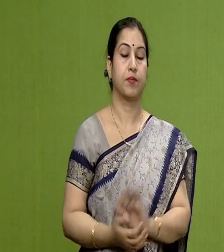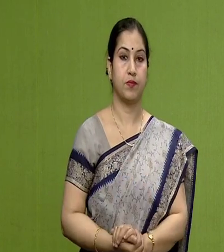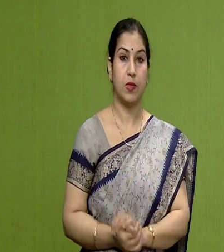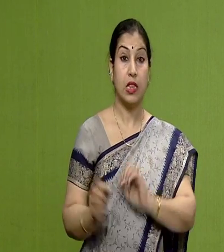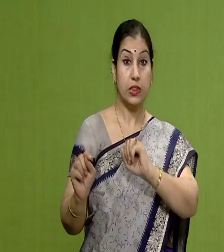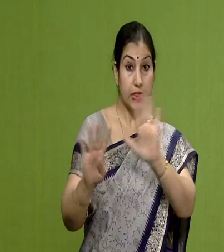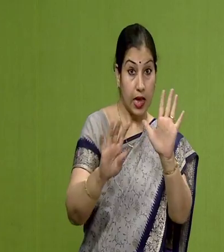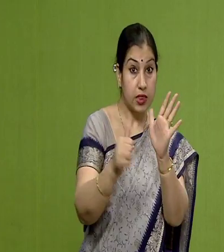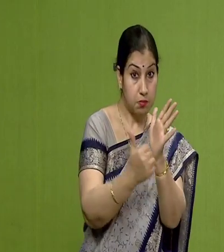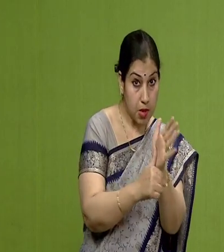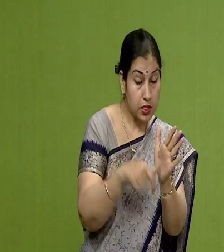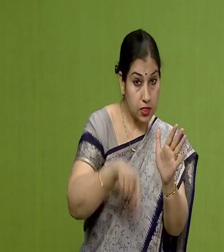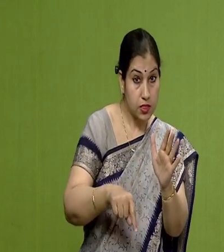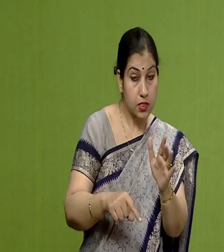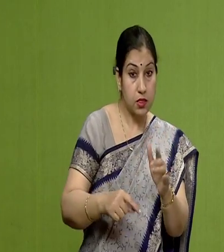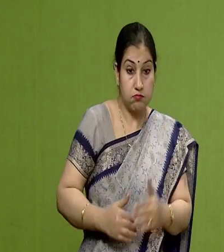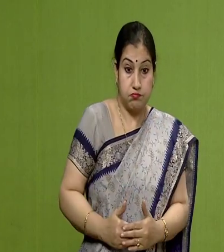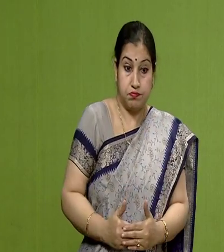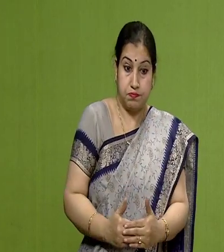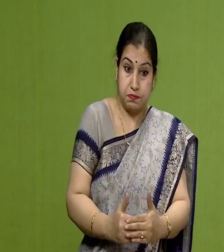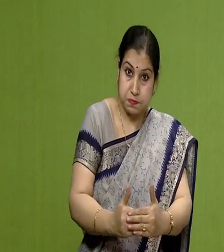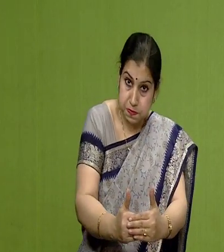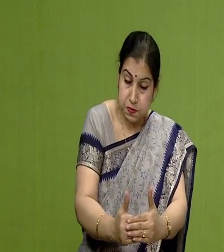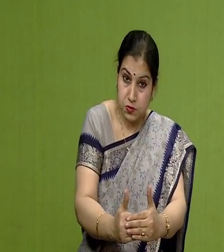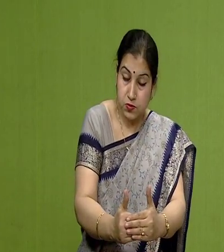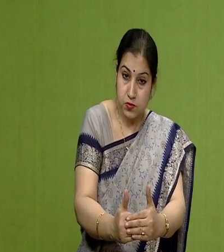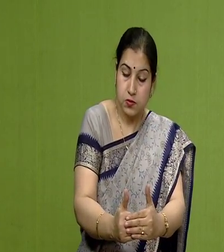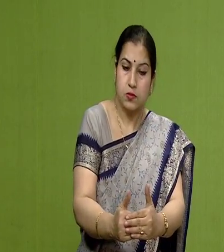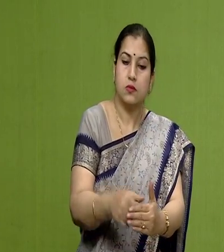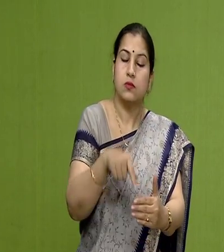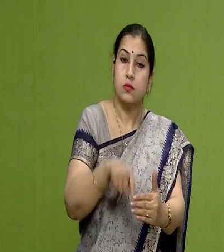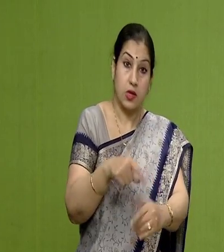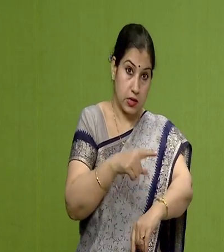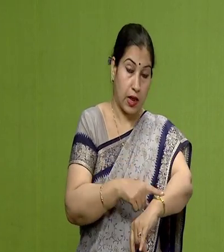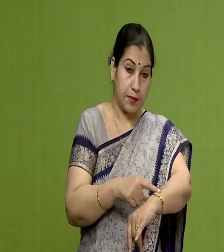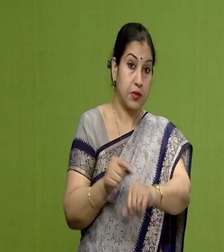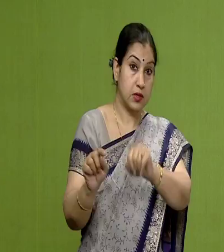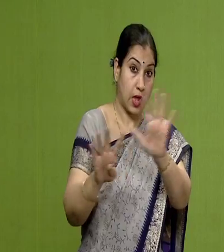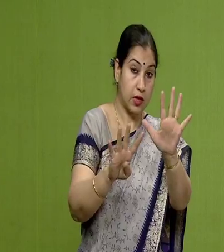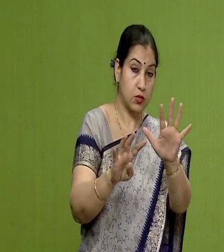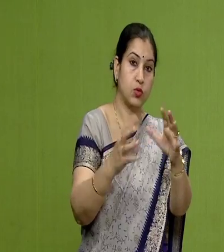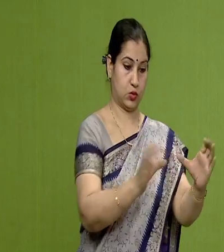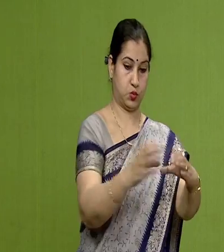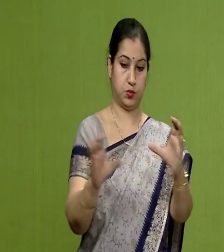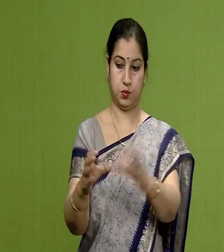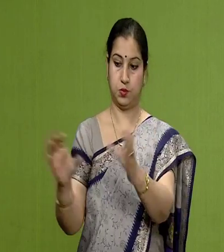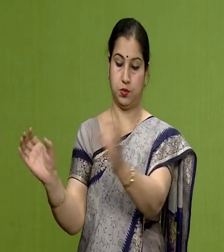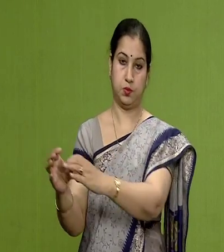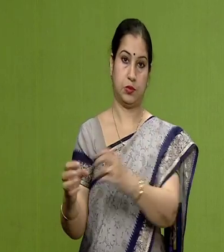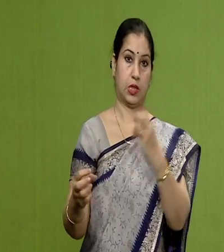9 months of pregnancy can be divided 3 periods of 3 months